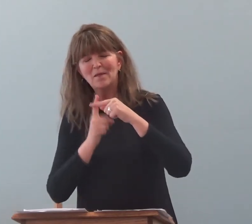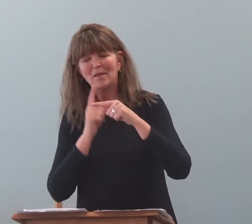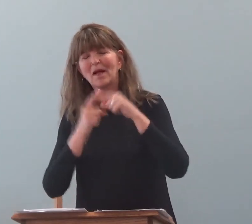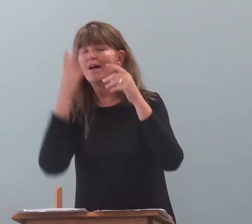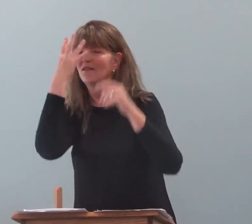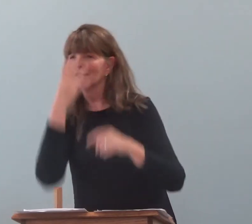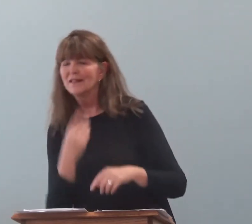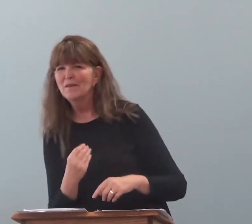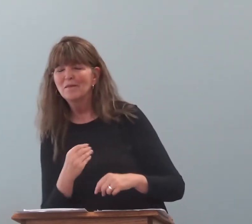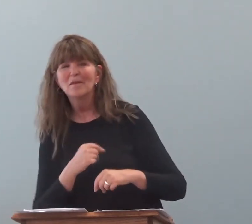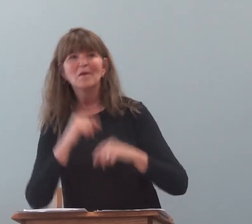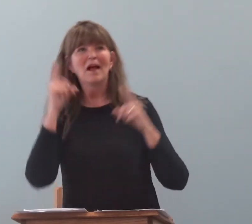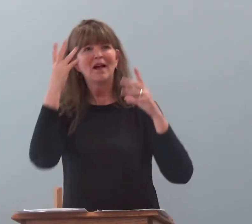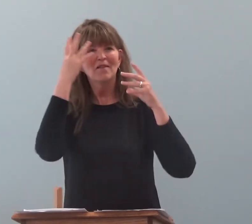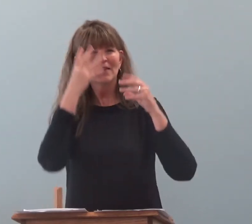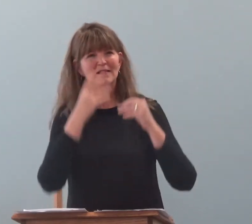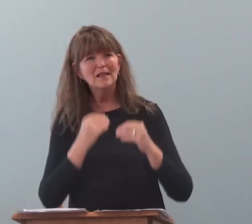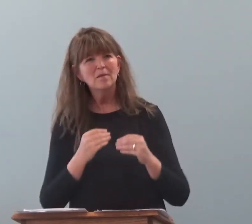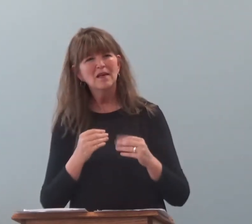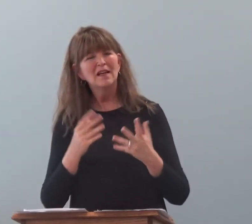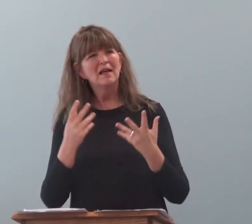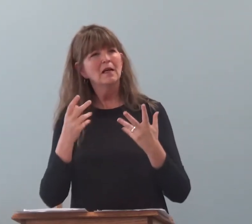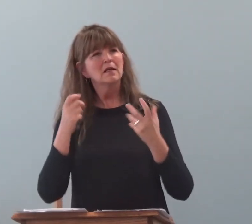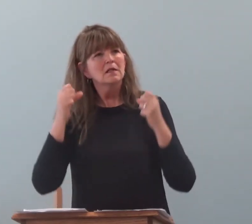hot. Those positive thoughts helped me to sleep.